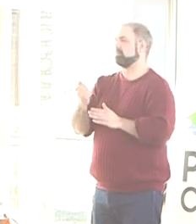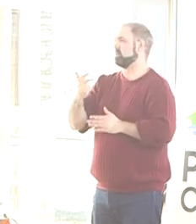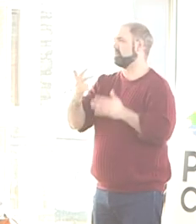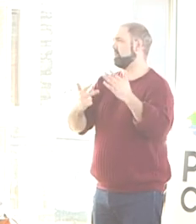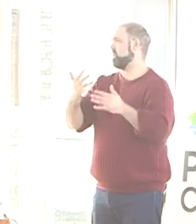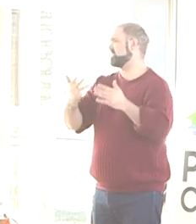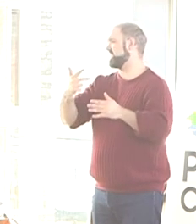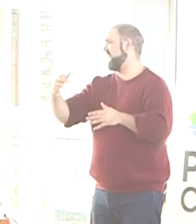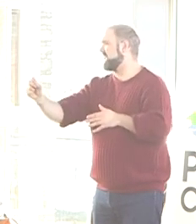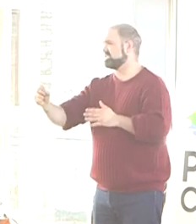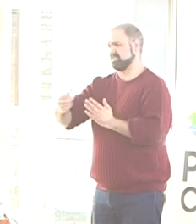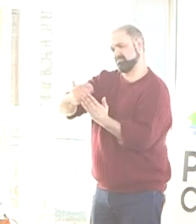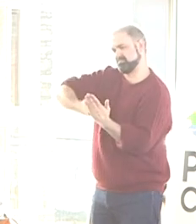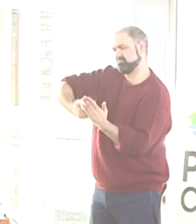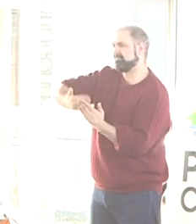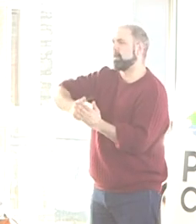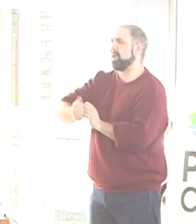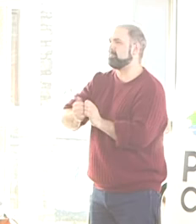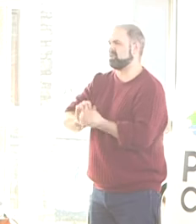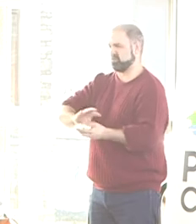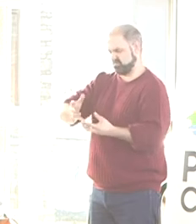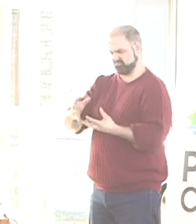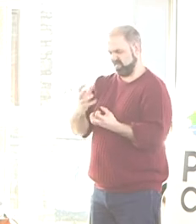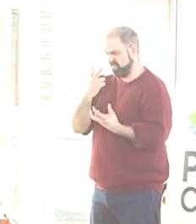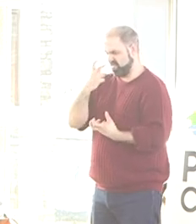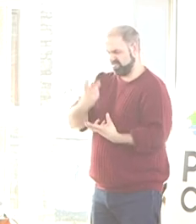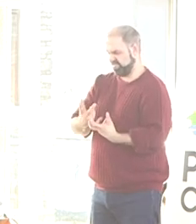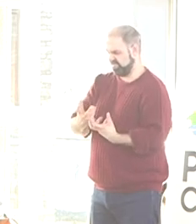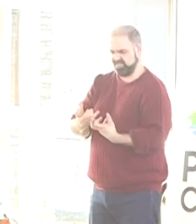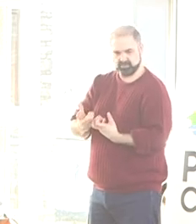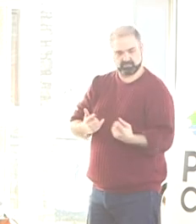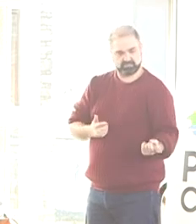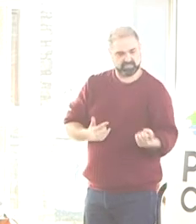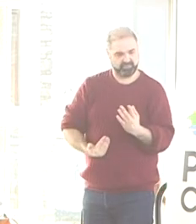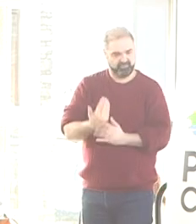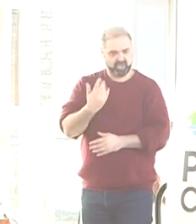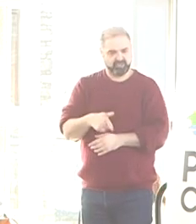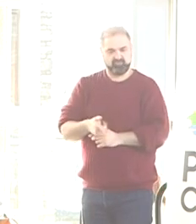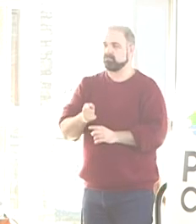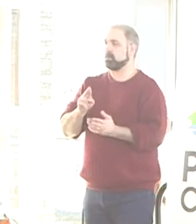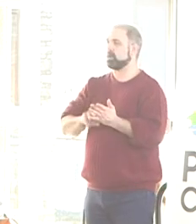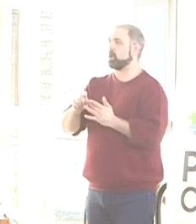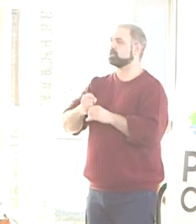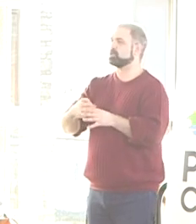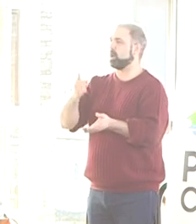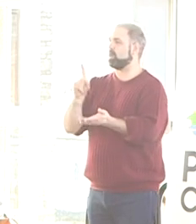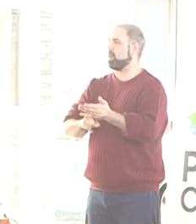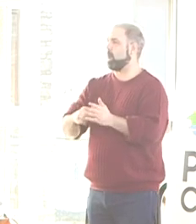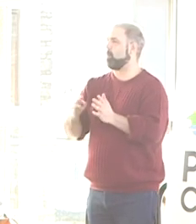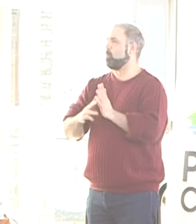that had curled and gone grey. I got this from Nigel Warner last week, which is on modern